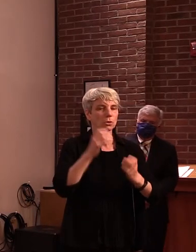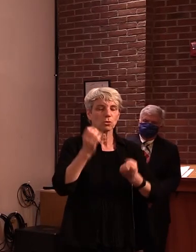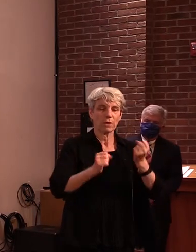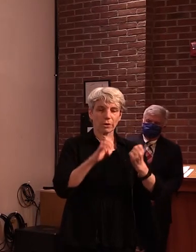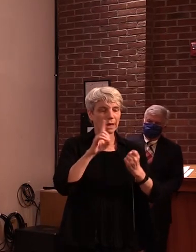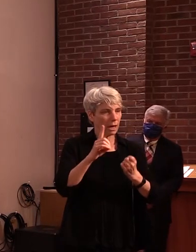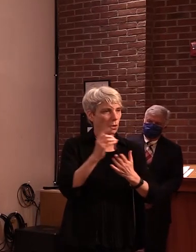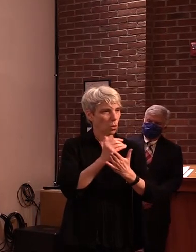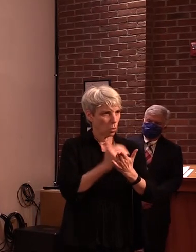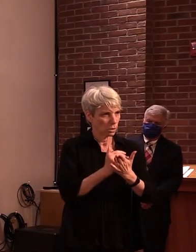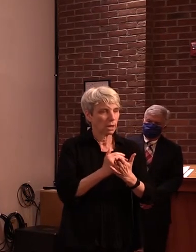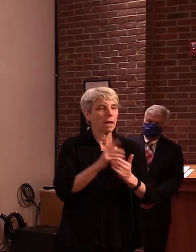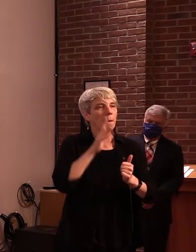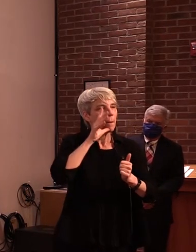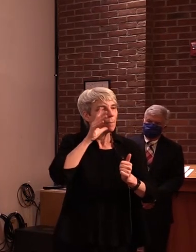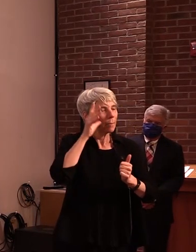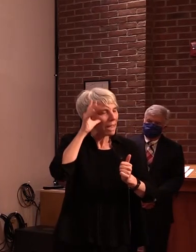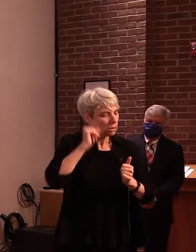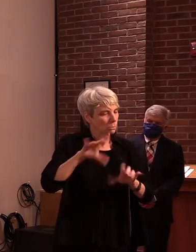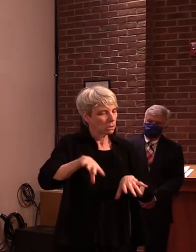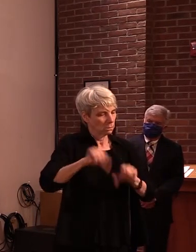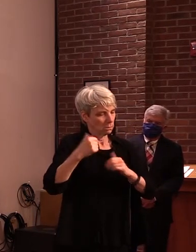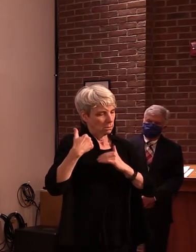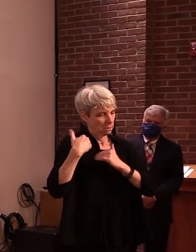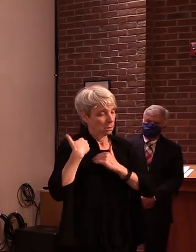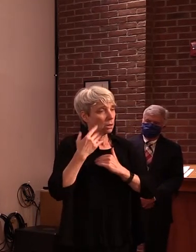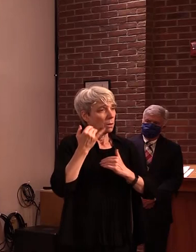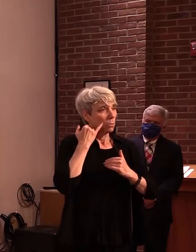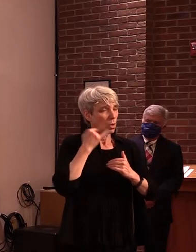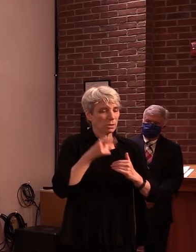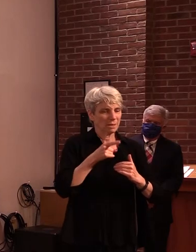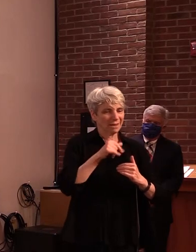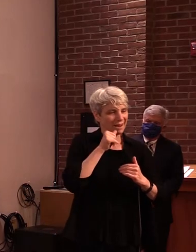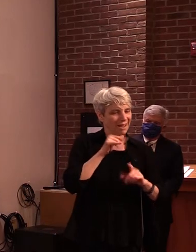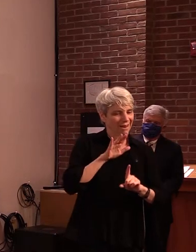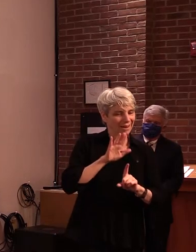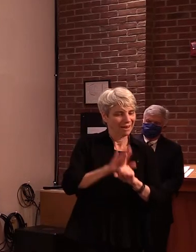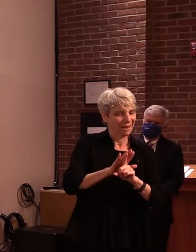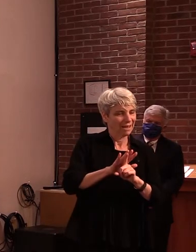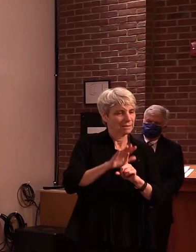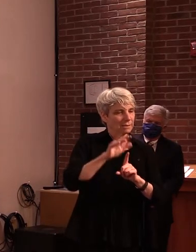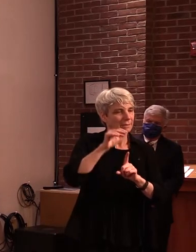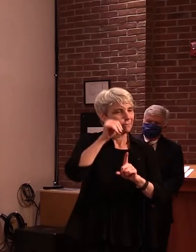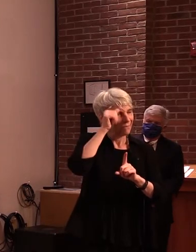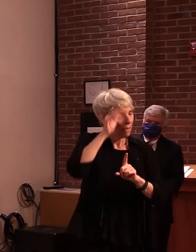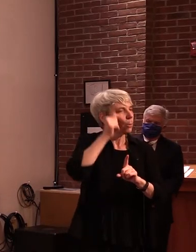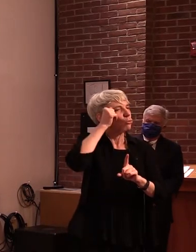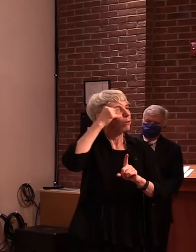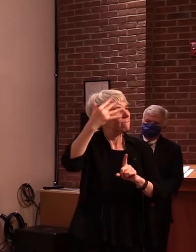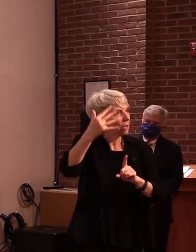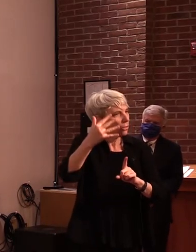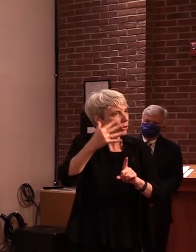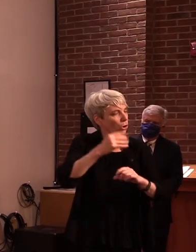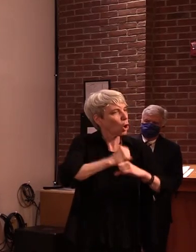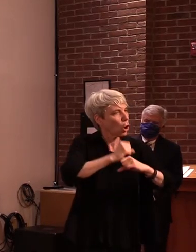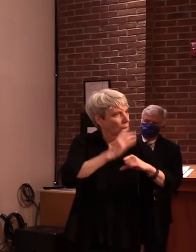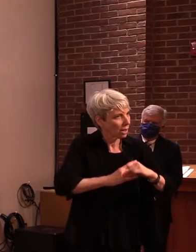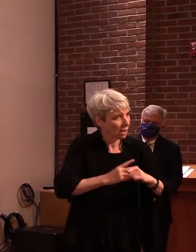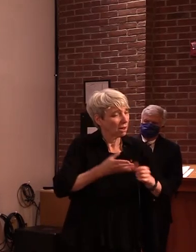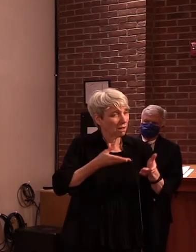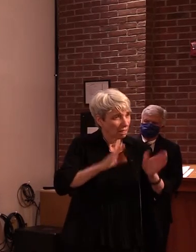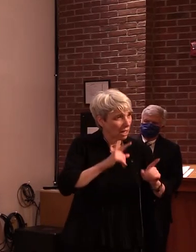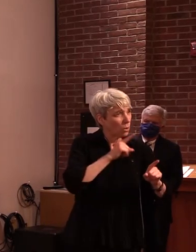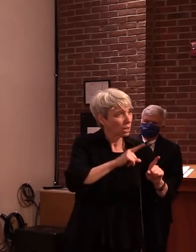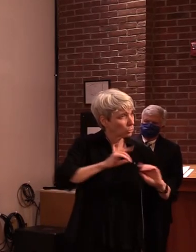parent guardians to conduct driver education? Yeah, Guy, you know, we're considering some of that. We don't know who